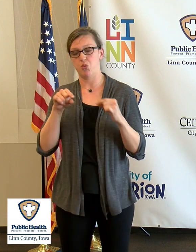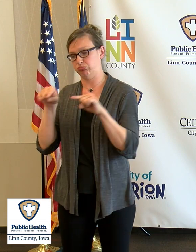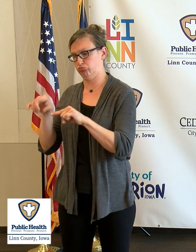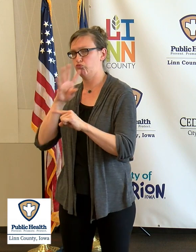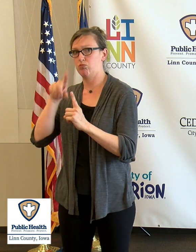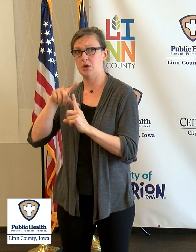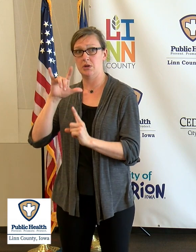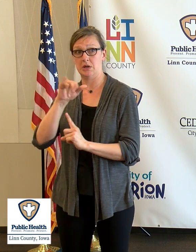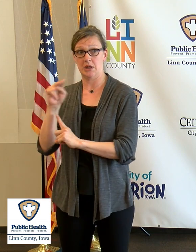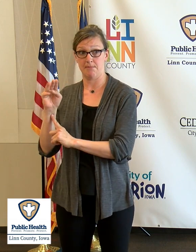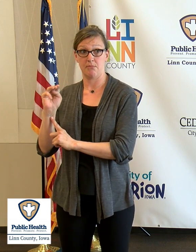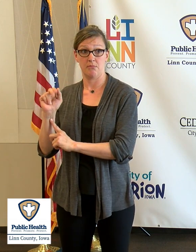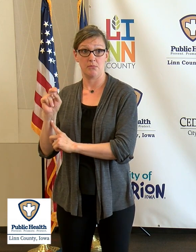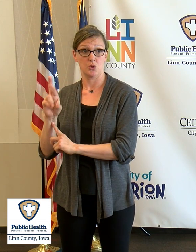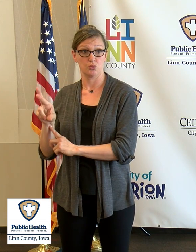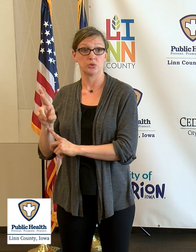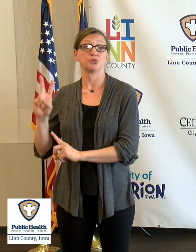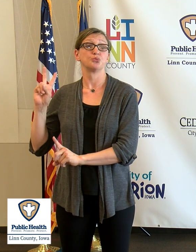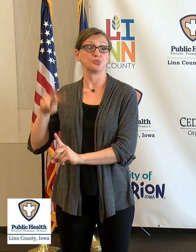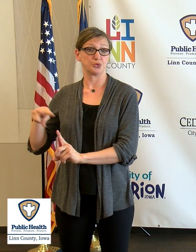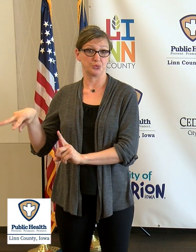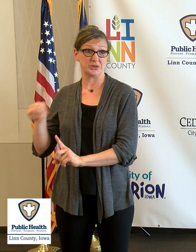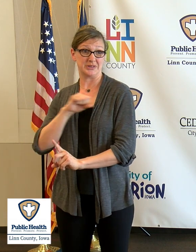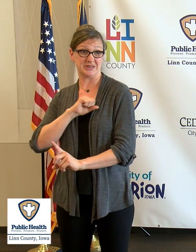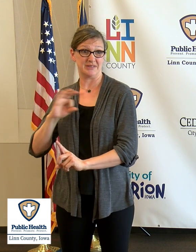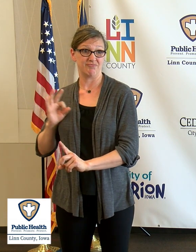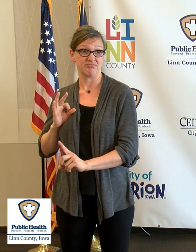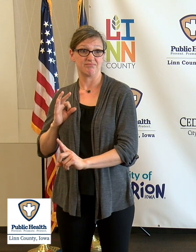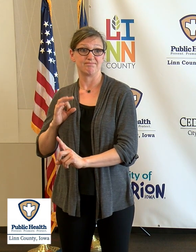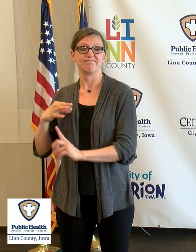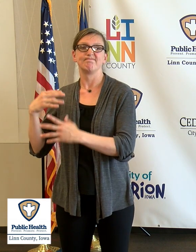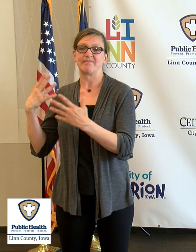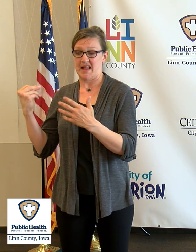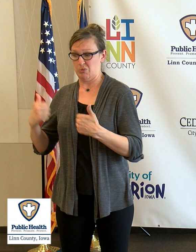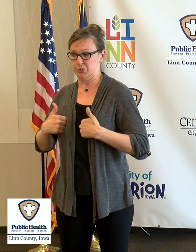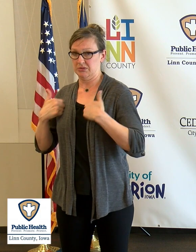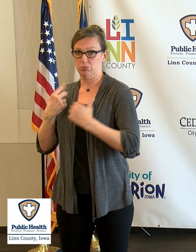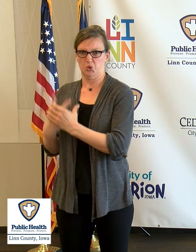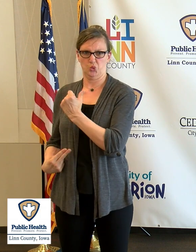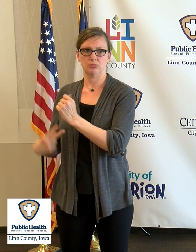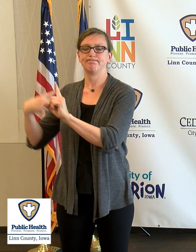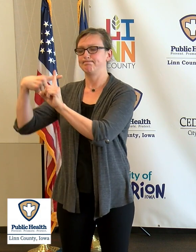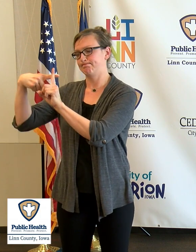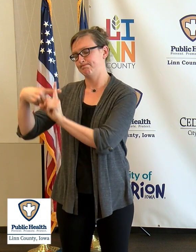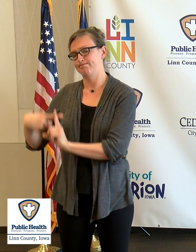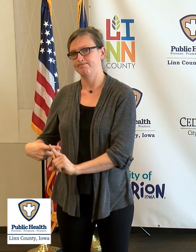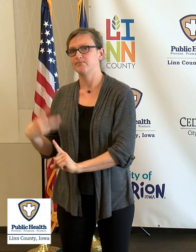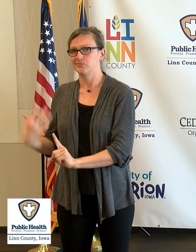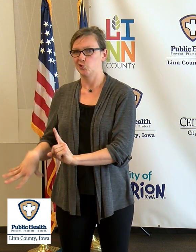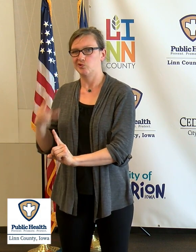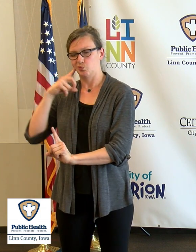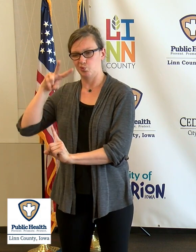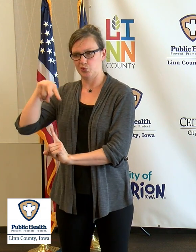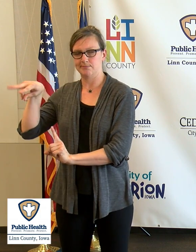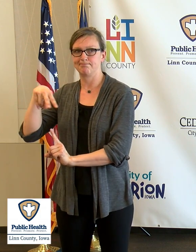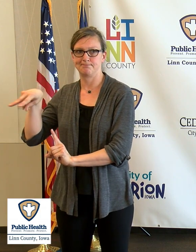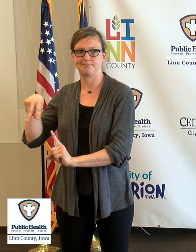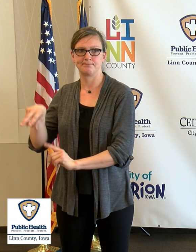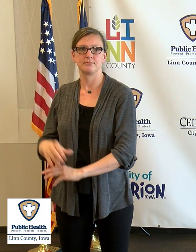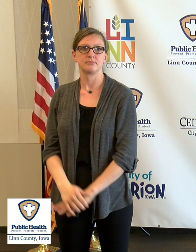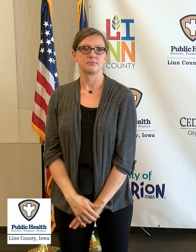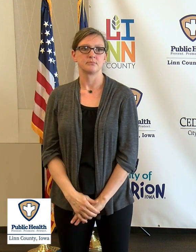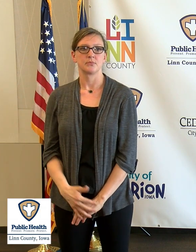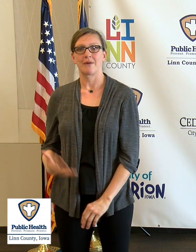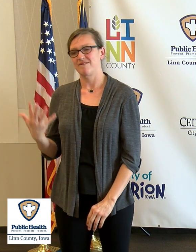members and residents have tested positive for COVID-19, and 5 residents have died.